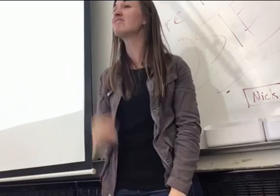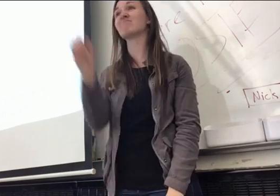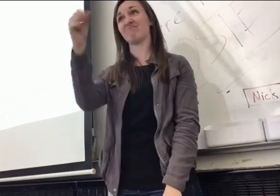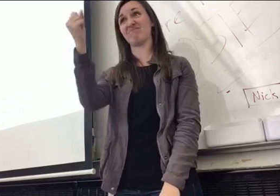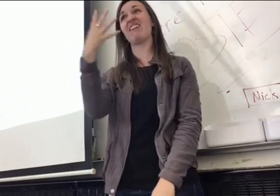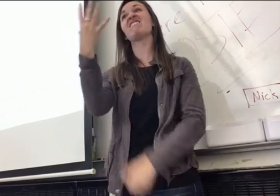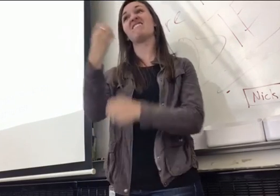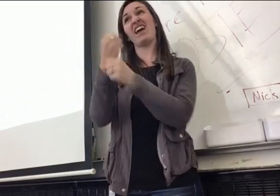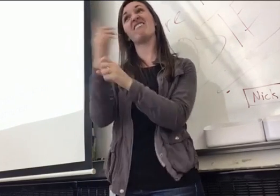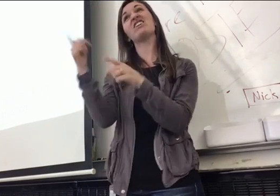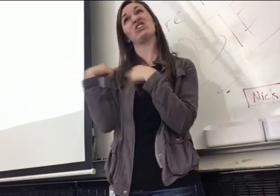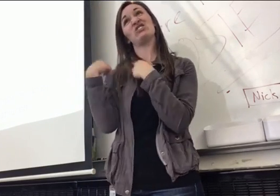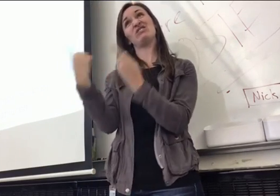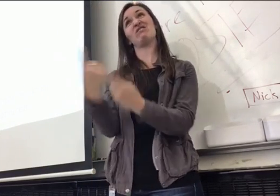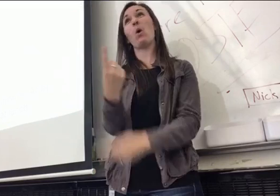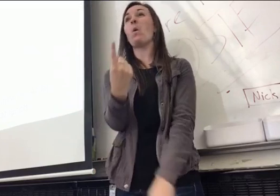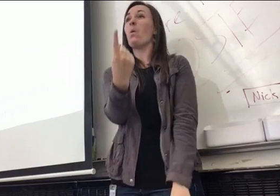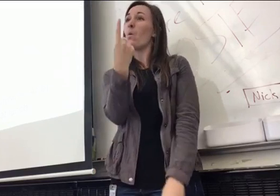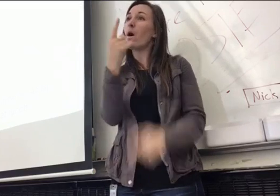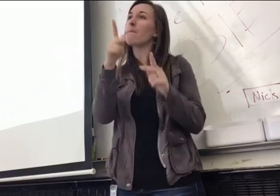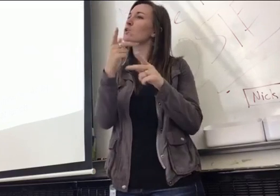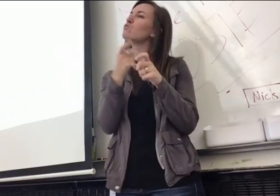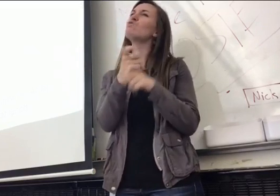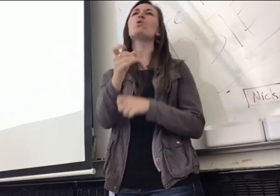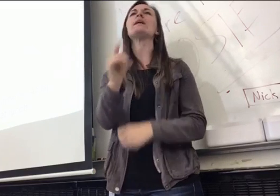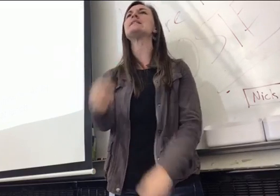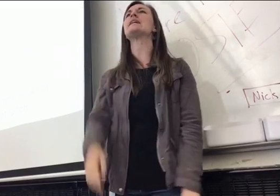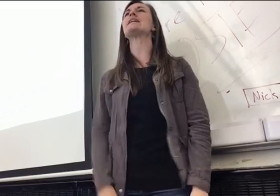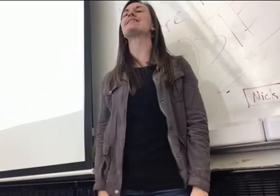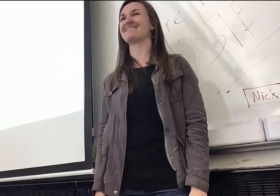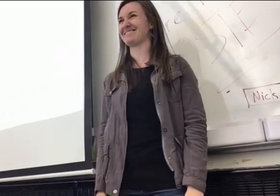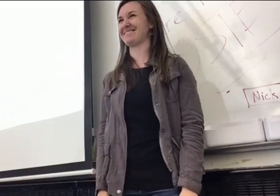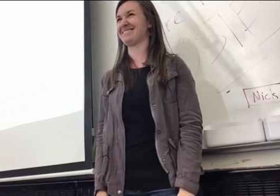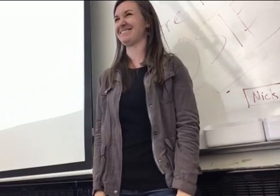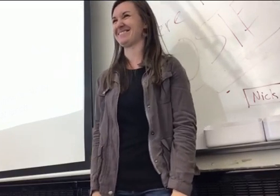and one person ruins it, so, yeah.